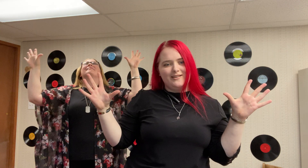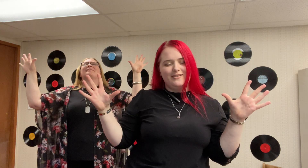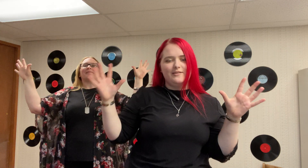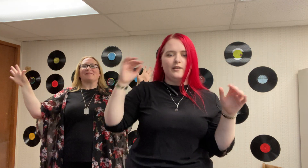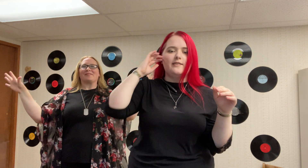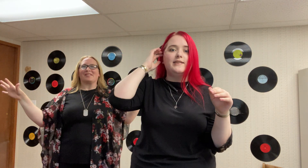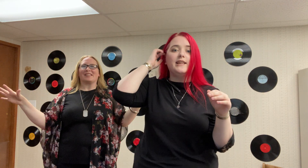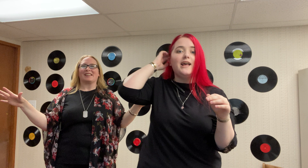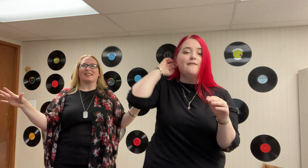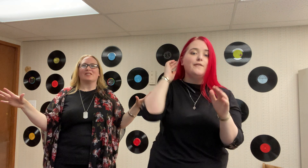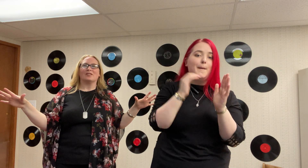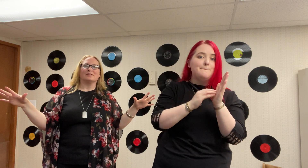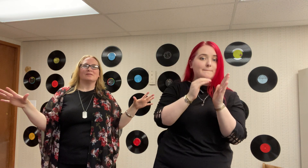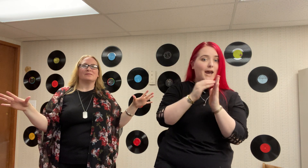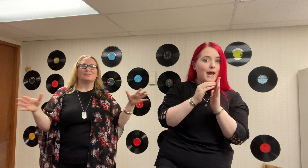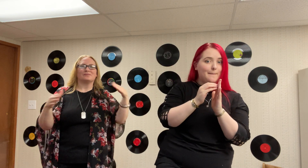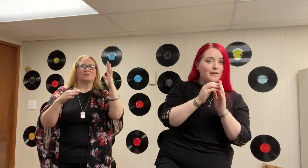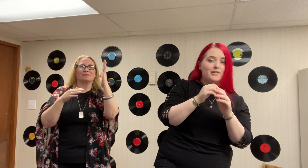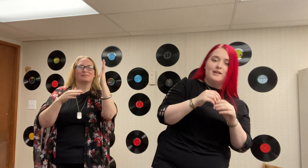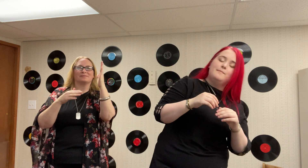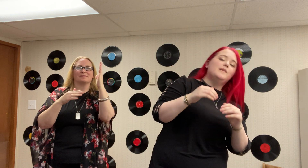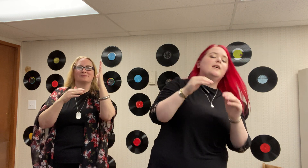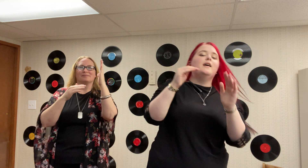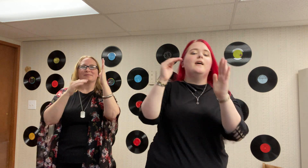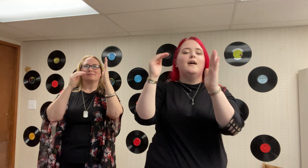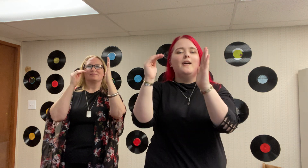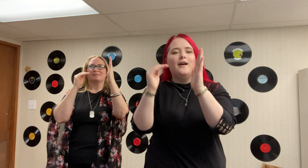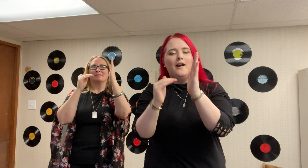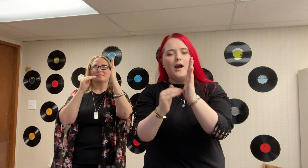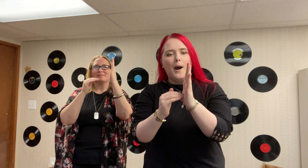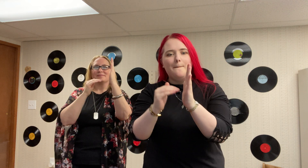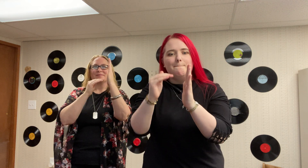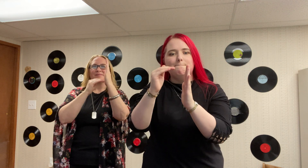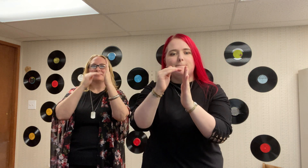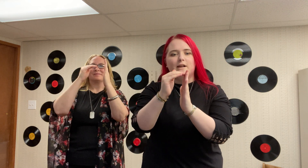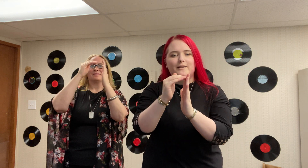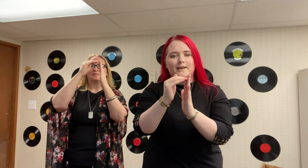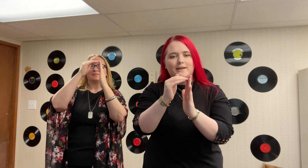So let's take that from a million. A million